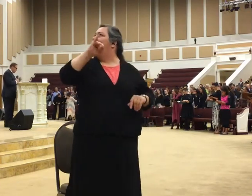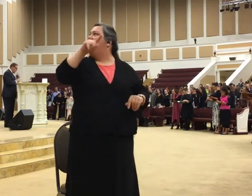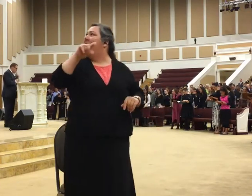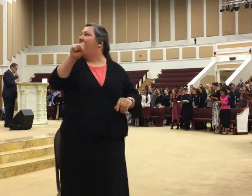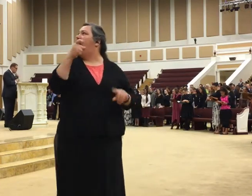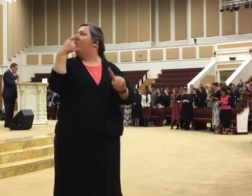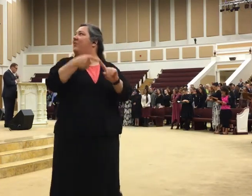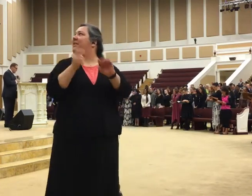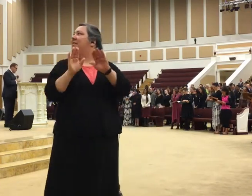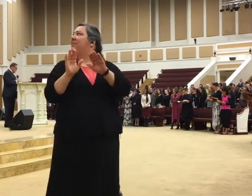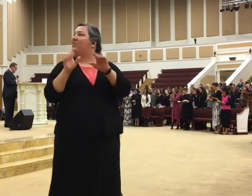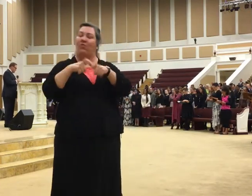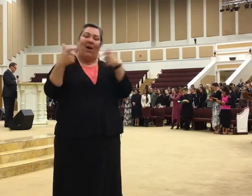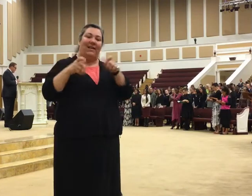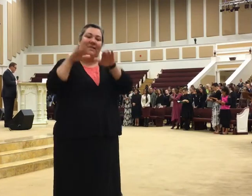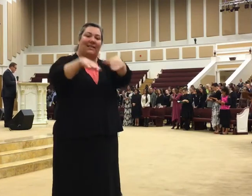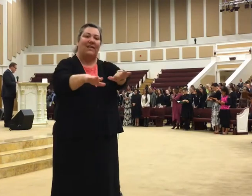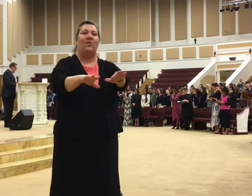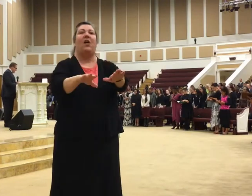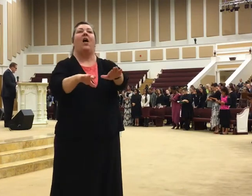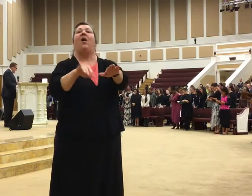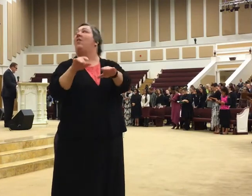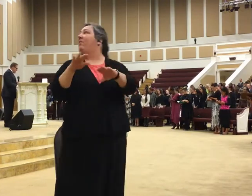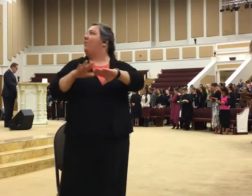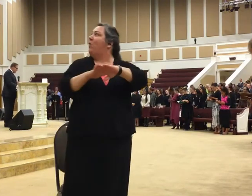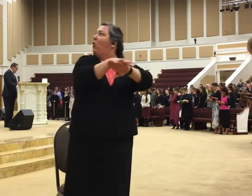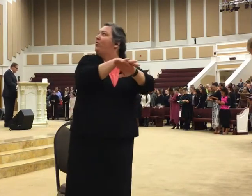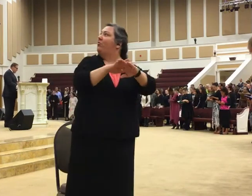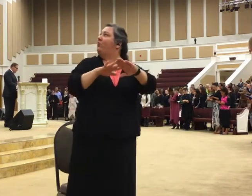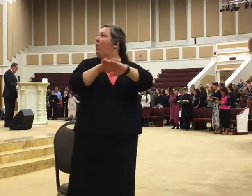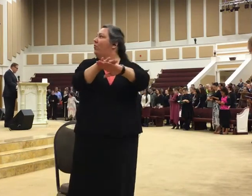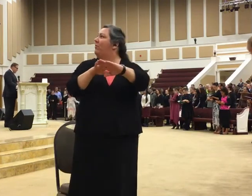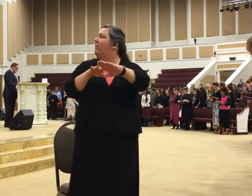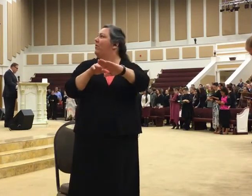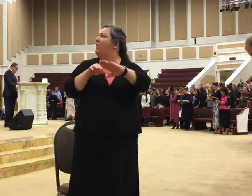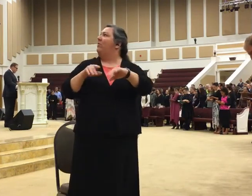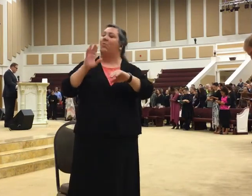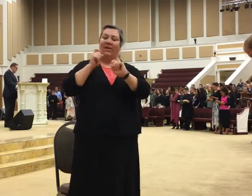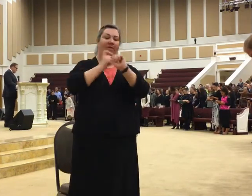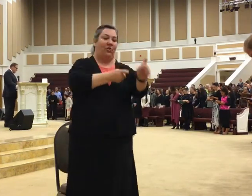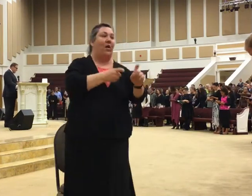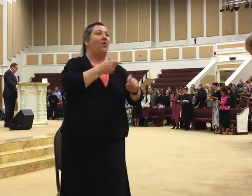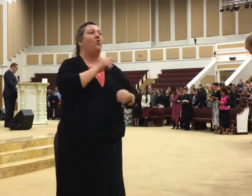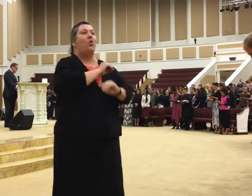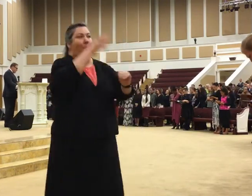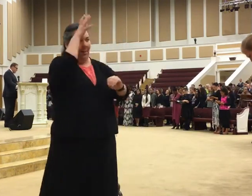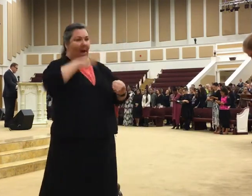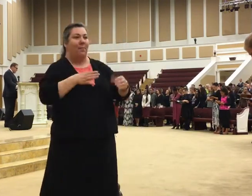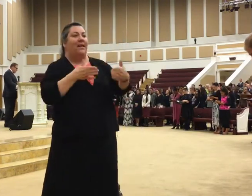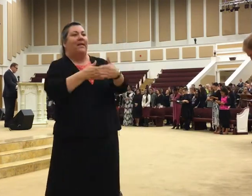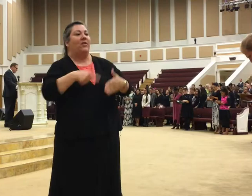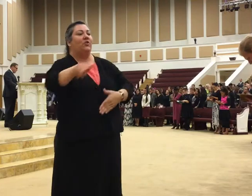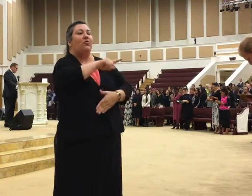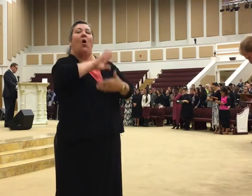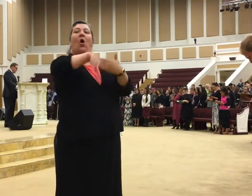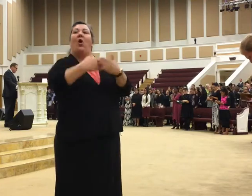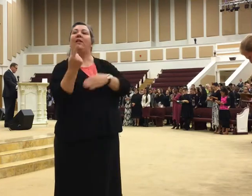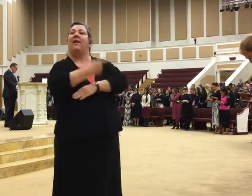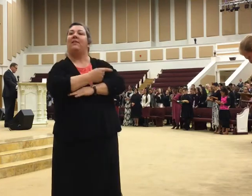your coast. There shall not any man be able to stand before thee all the days of thy life, as I was with